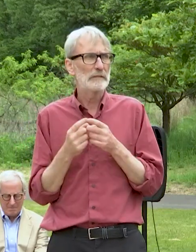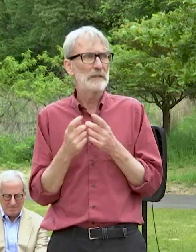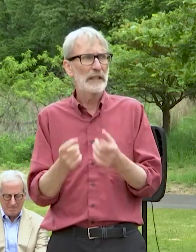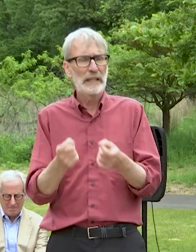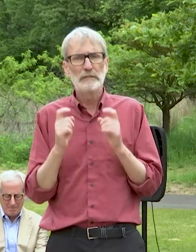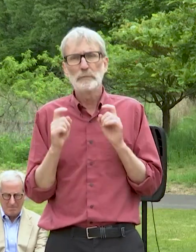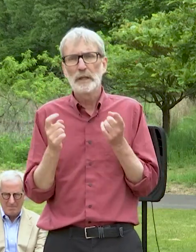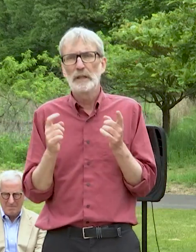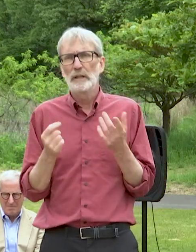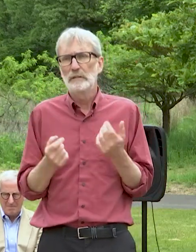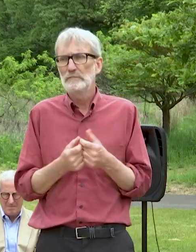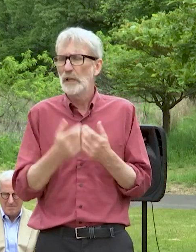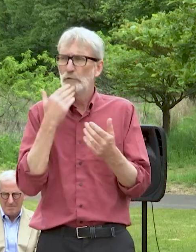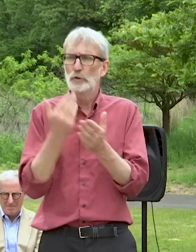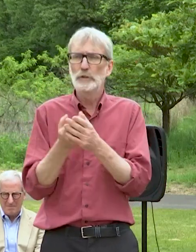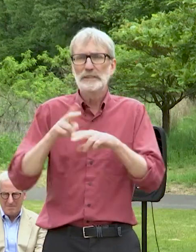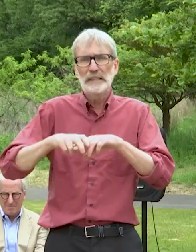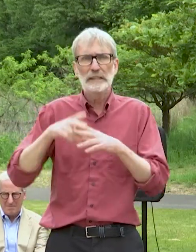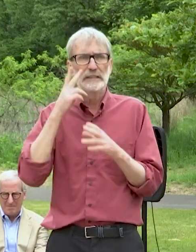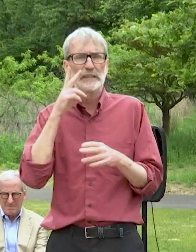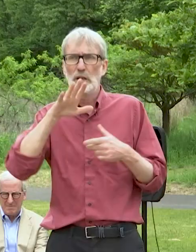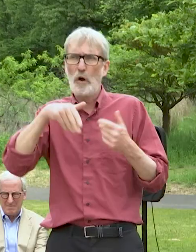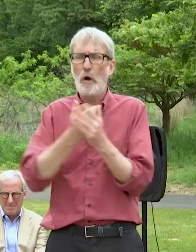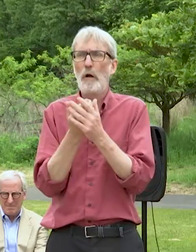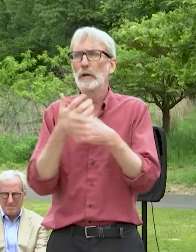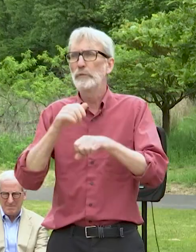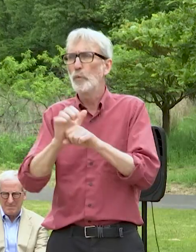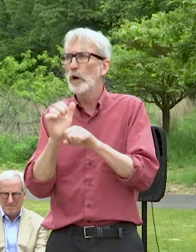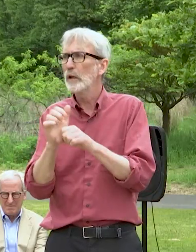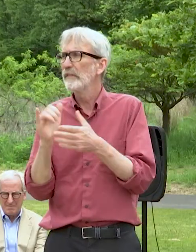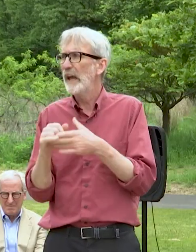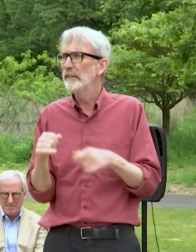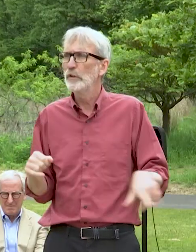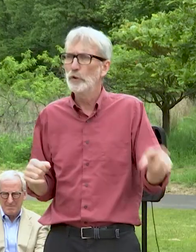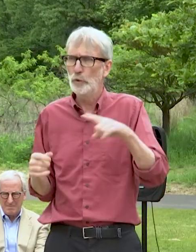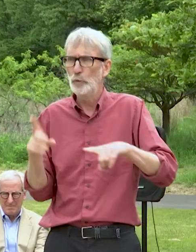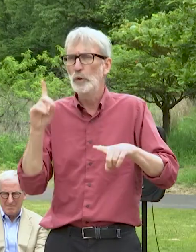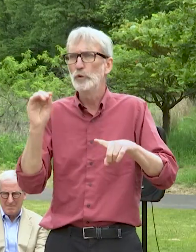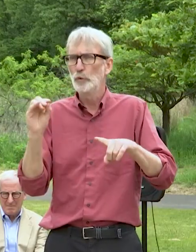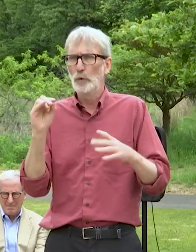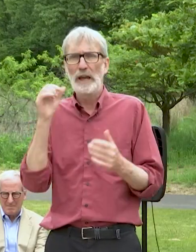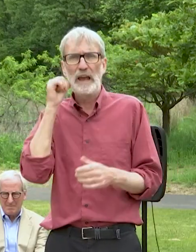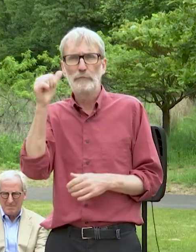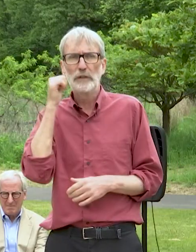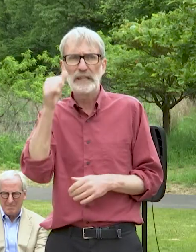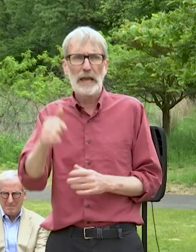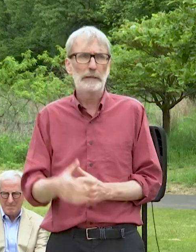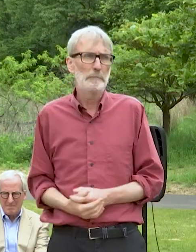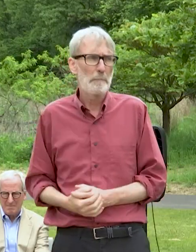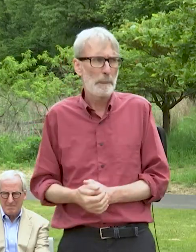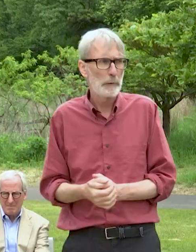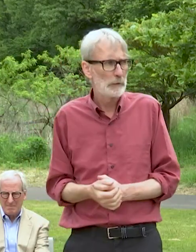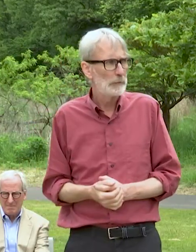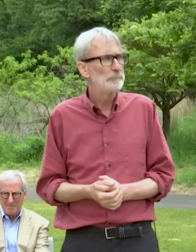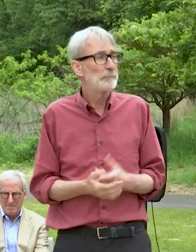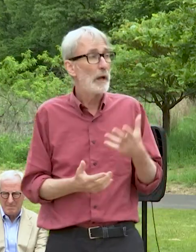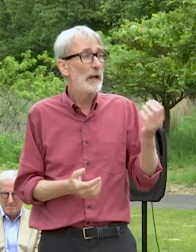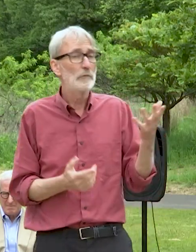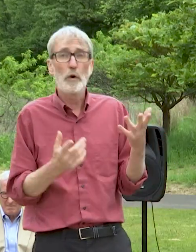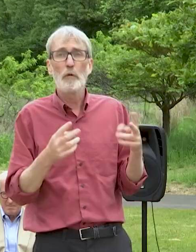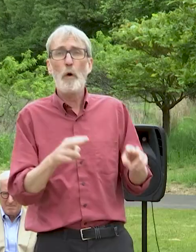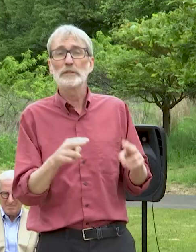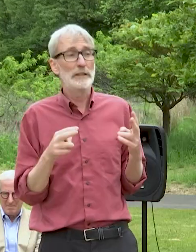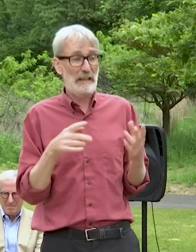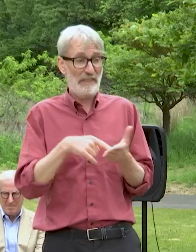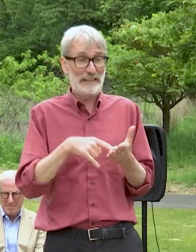front row seat to all the work that the Parks Conservancy does every day. And watching